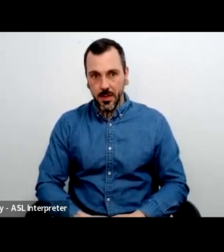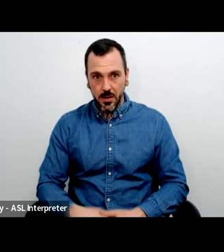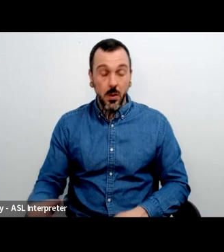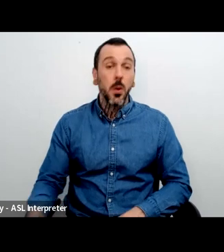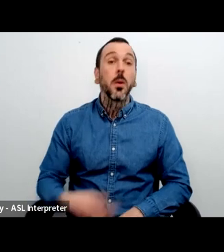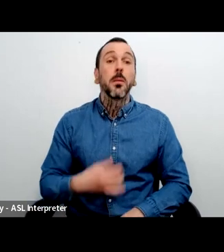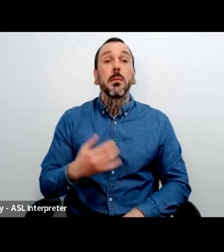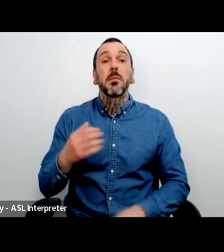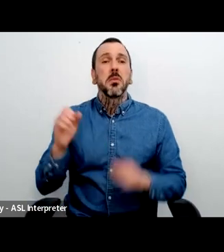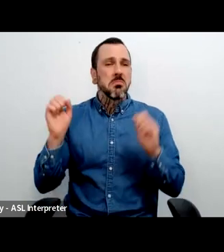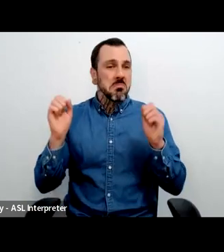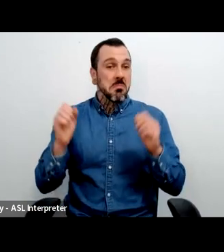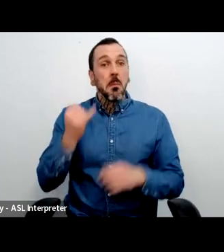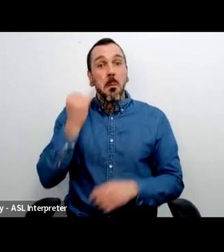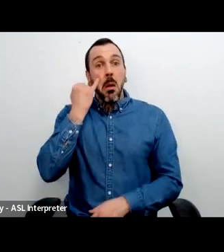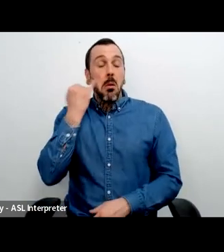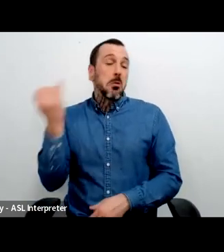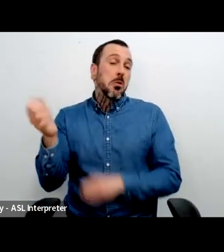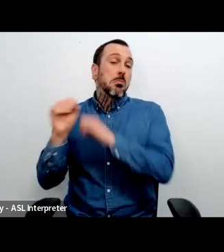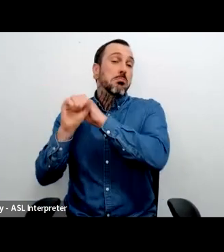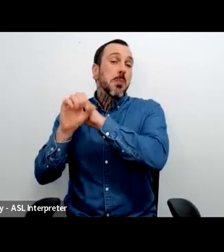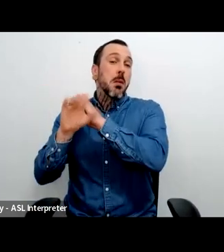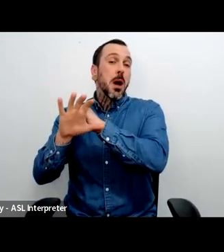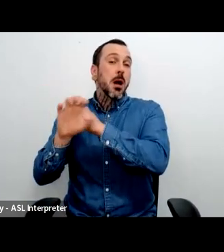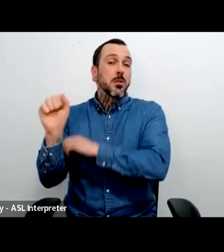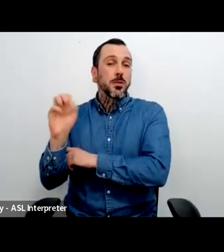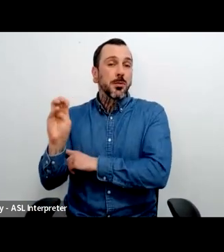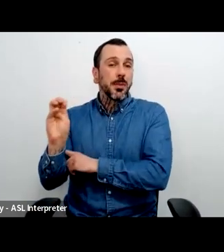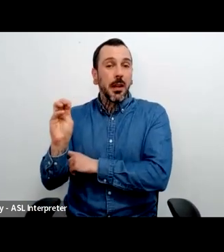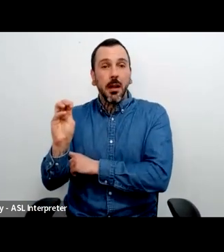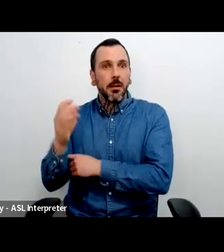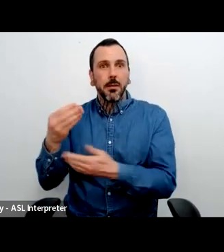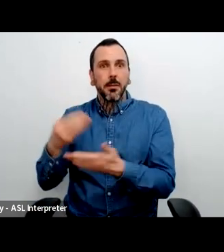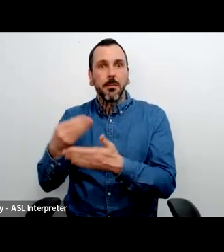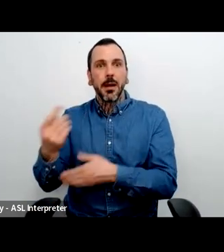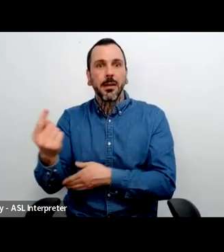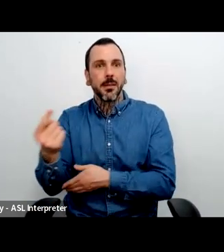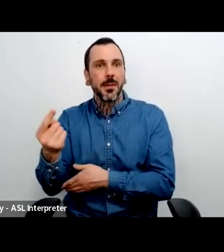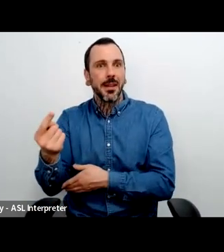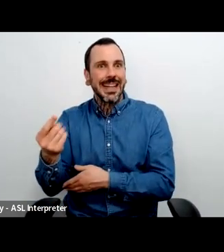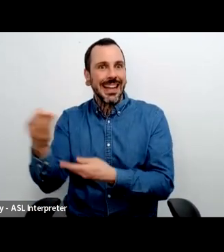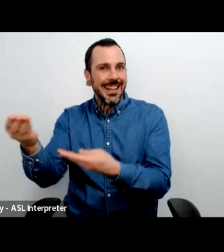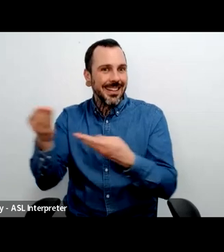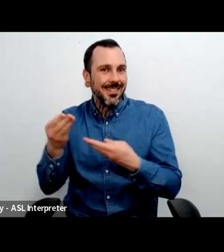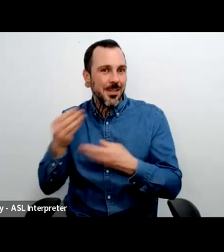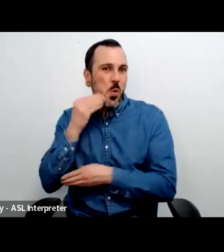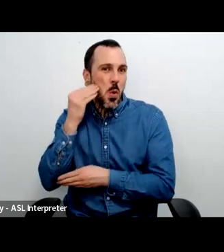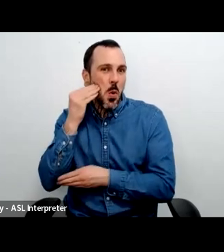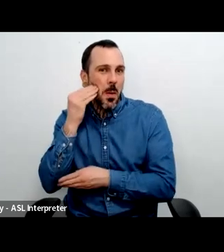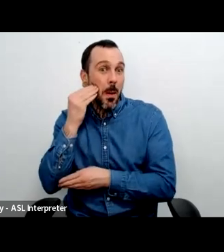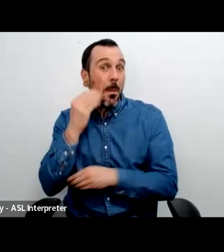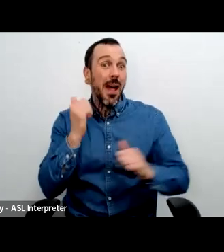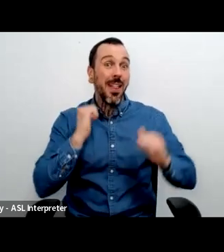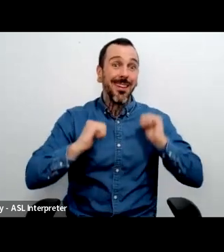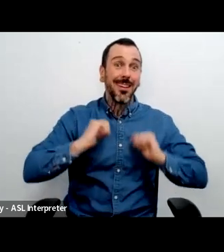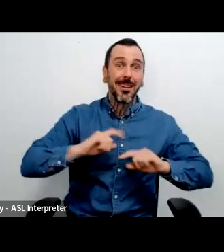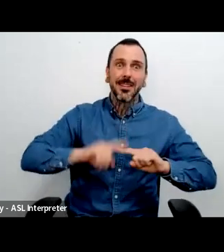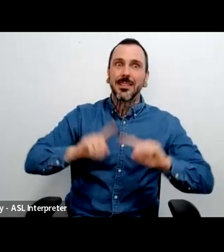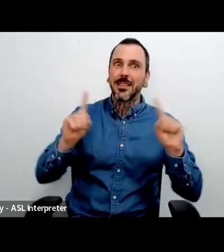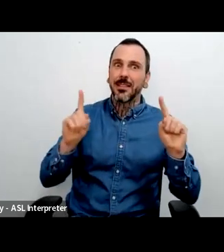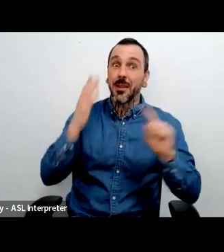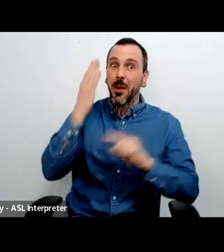then consume. And it's like the process is really long from that point of sale. If you have an influencer saying